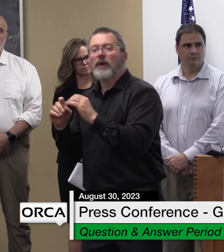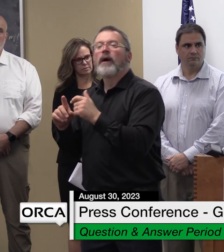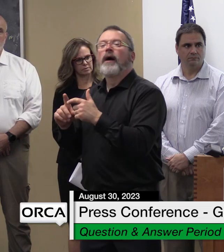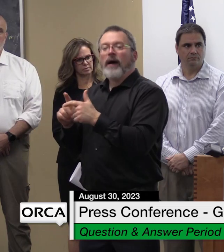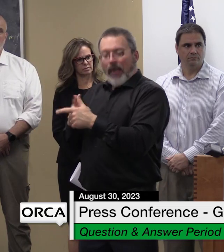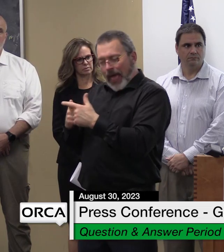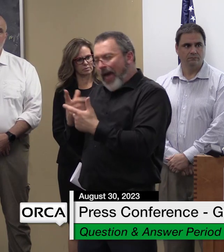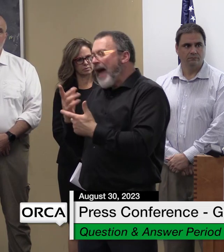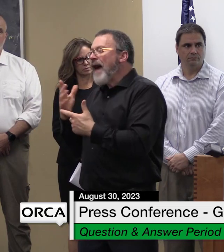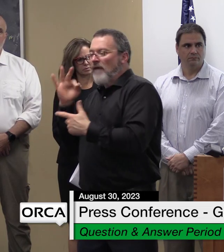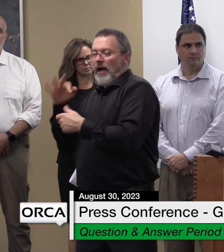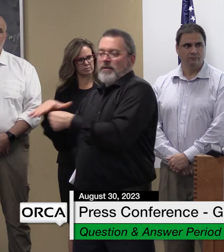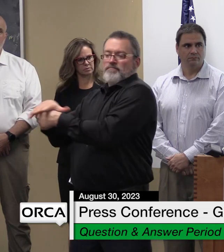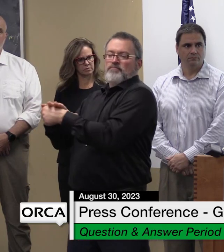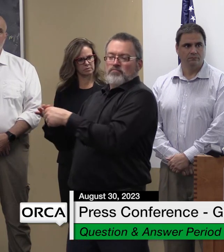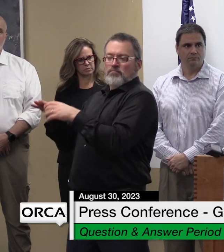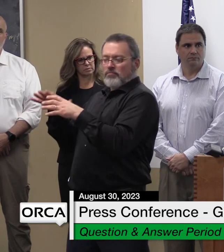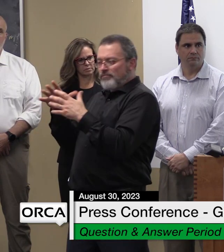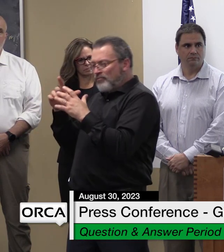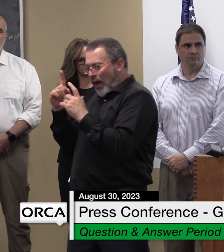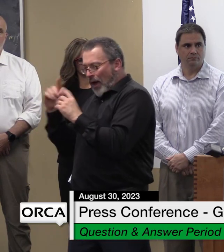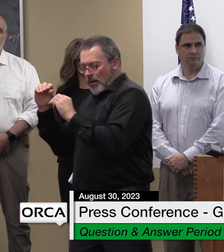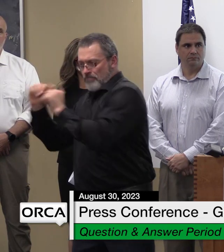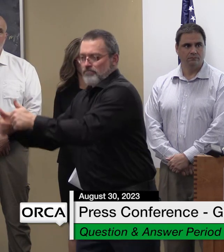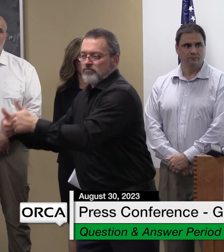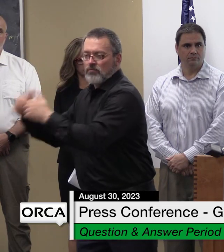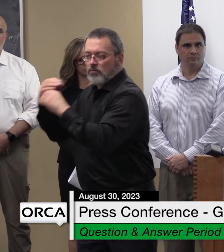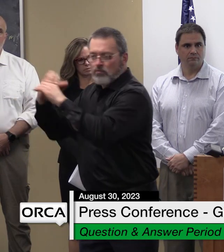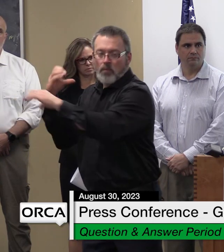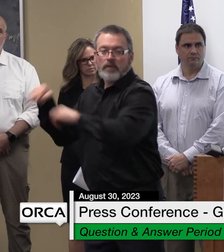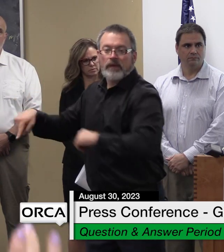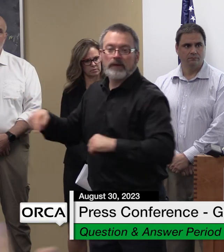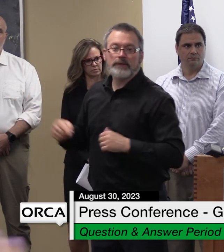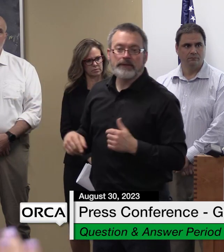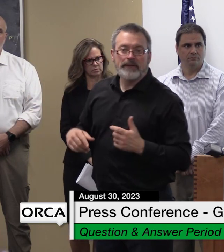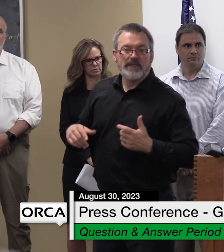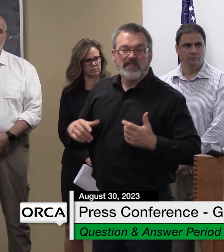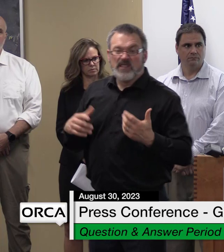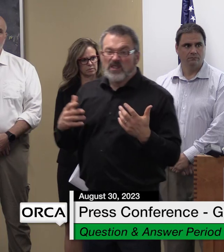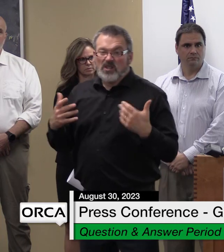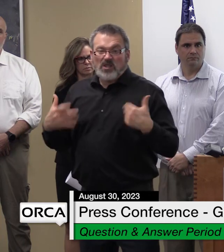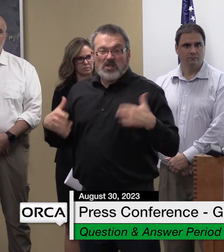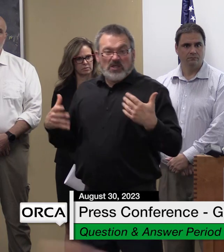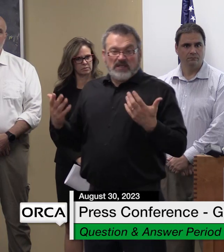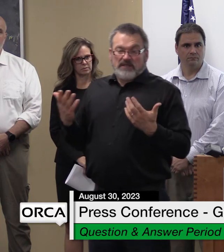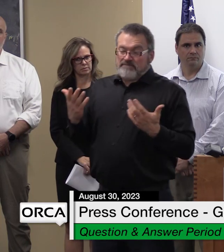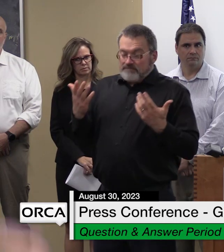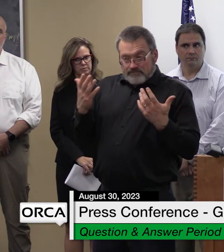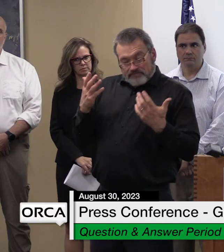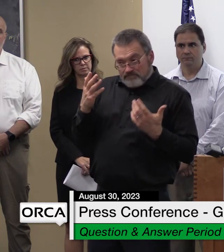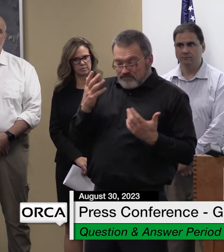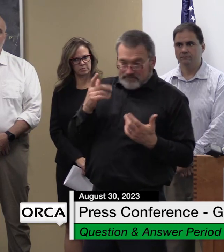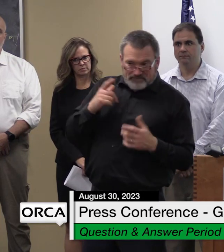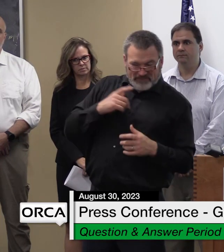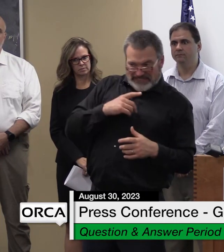And so we're actively, in anticipation of that, looking for locations that we may be able to do that. Have